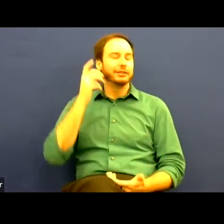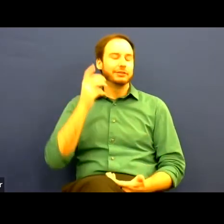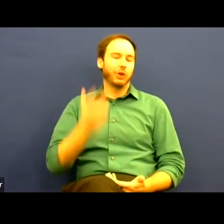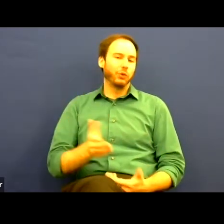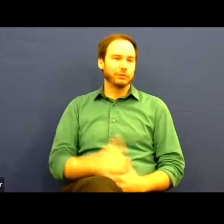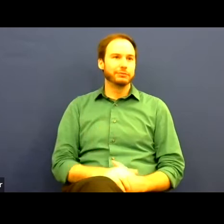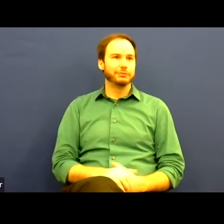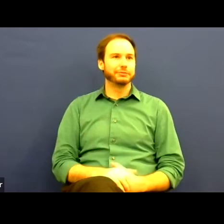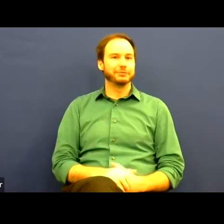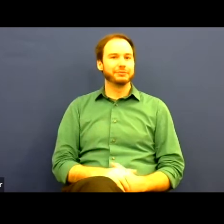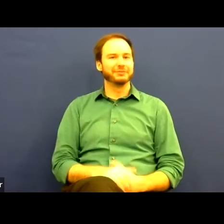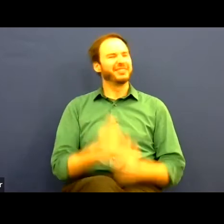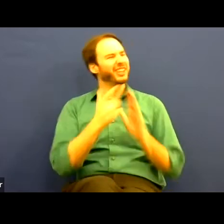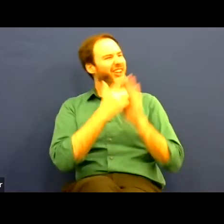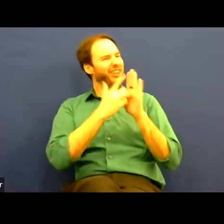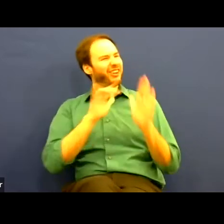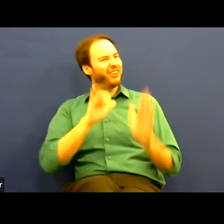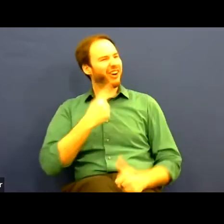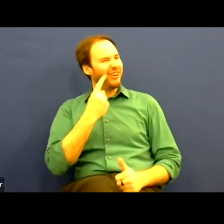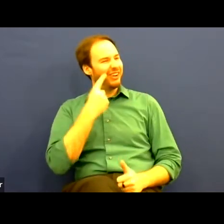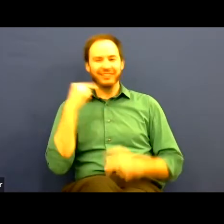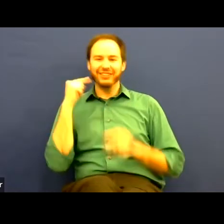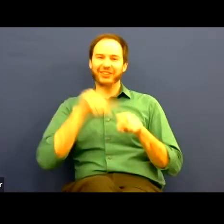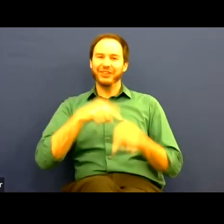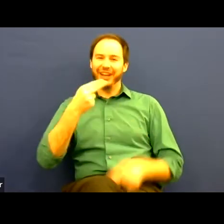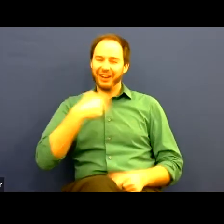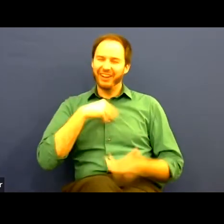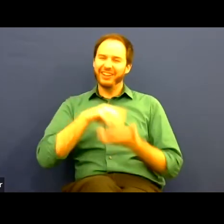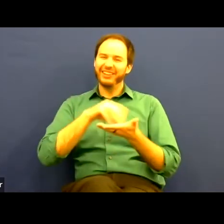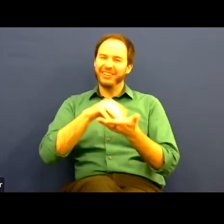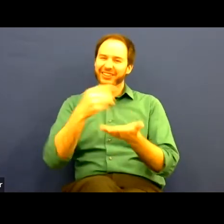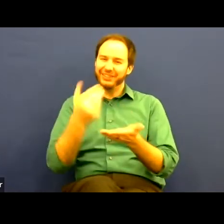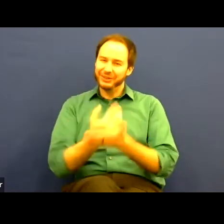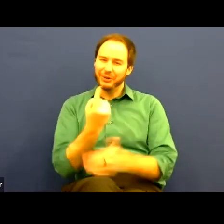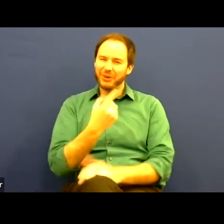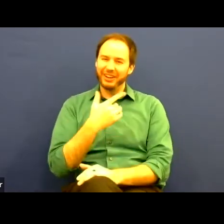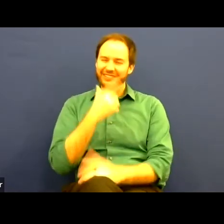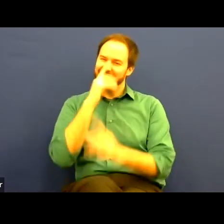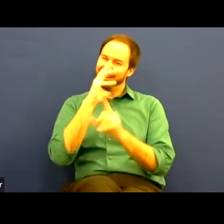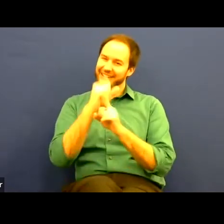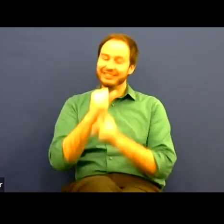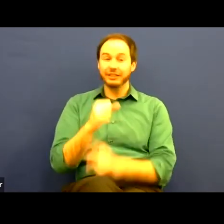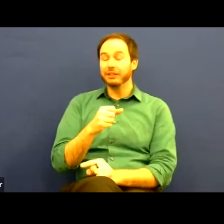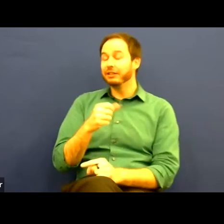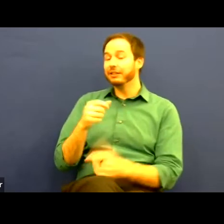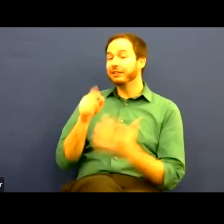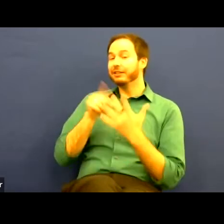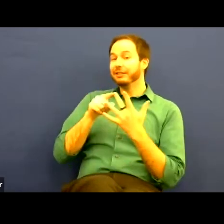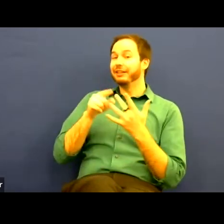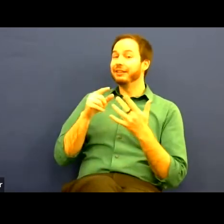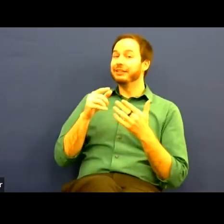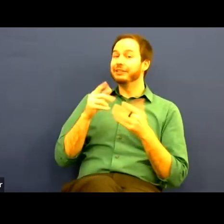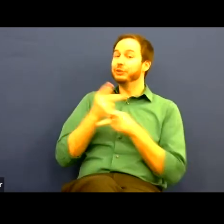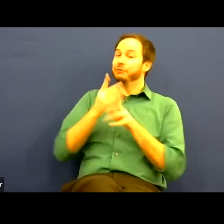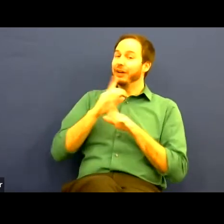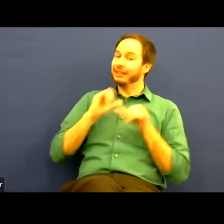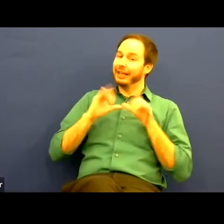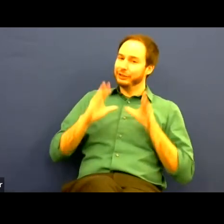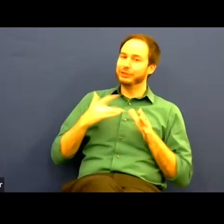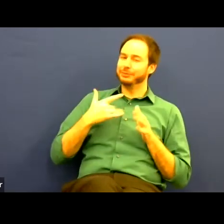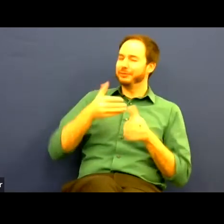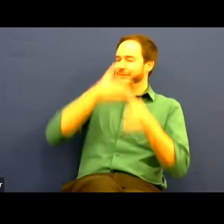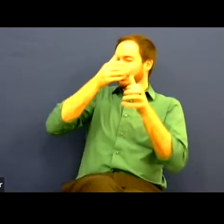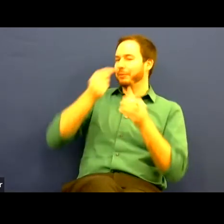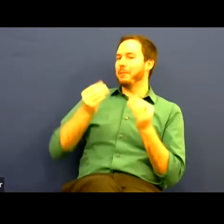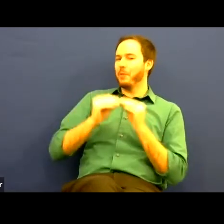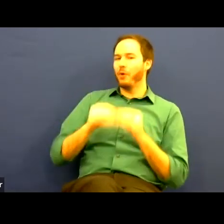So I always learn something new when I come to Henrietta. That's fascinating. that's what happens when you have an engineer as a town supervisor. All right, now I got to guess. get invited to a